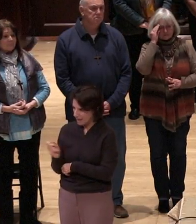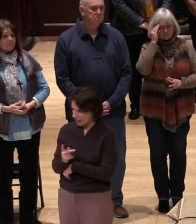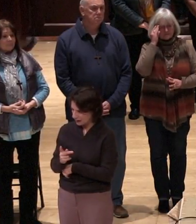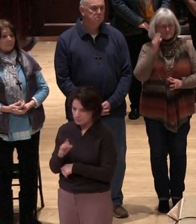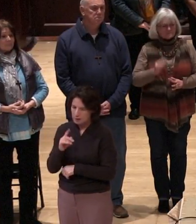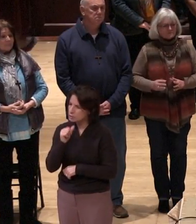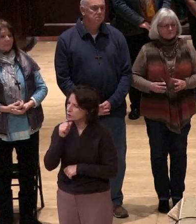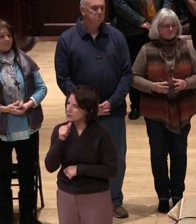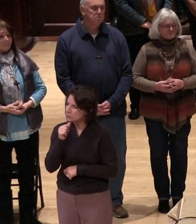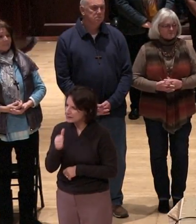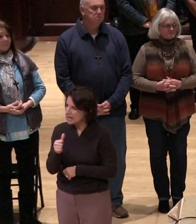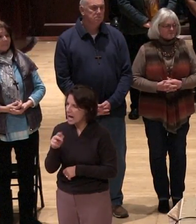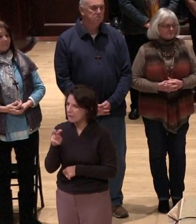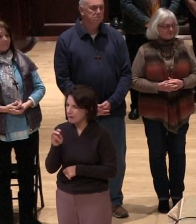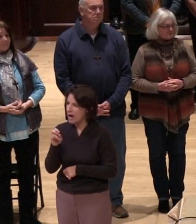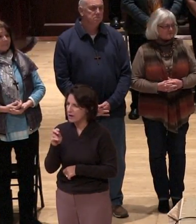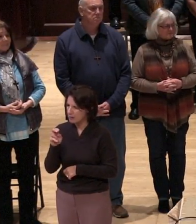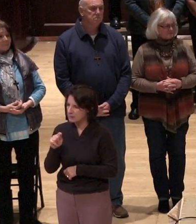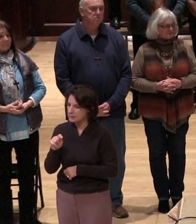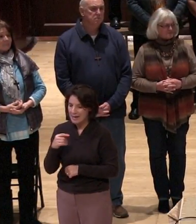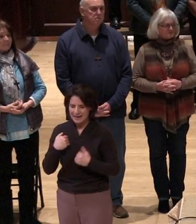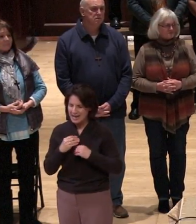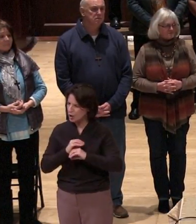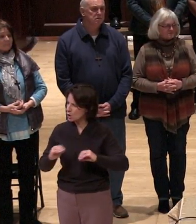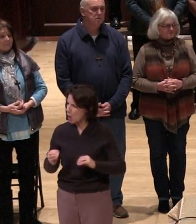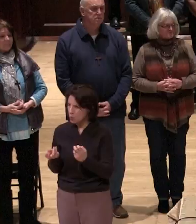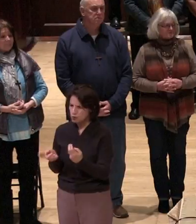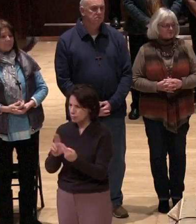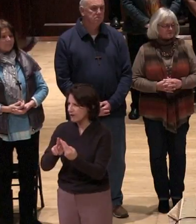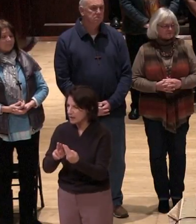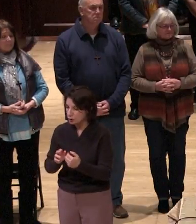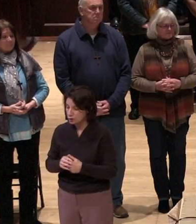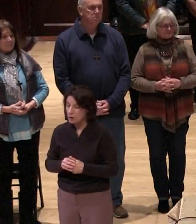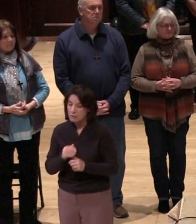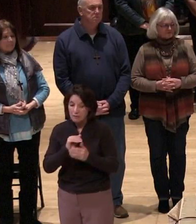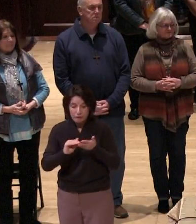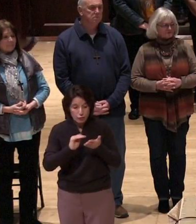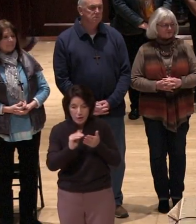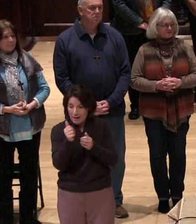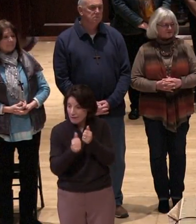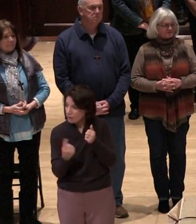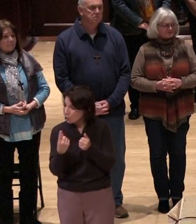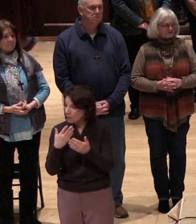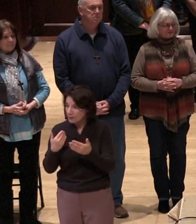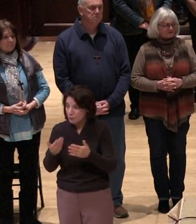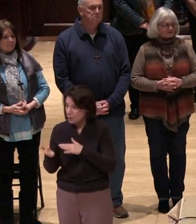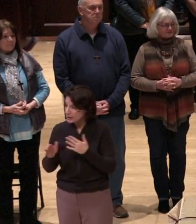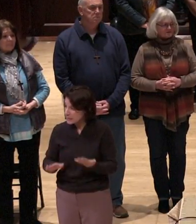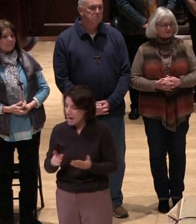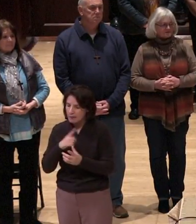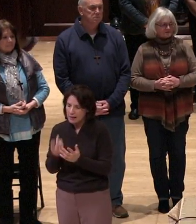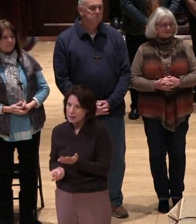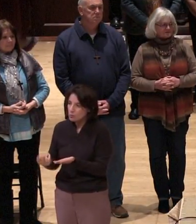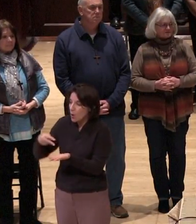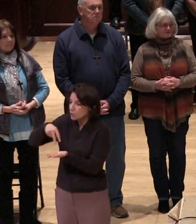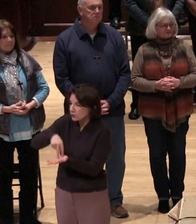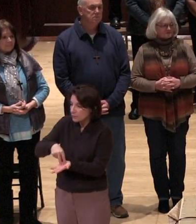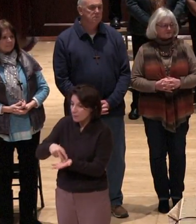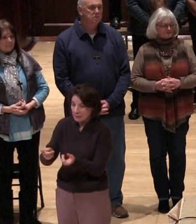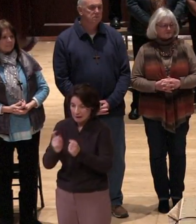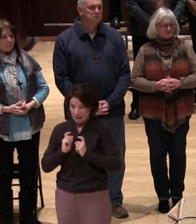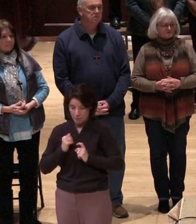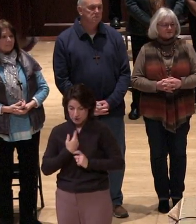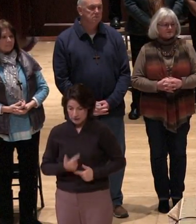was nonviolent and had no revenge. He forgave everybody before he died. Then he rose from the dead and gave us life that goes on